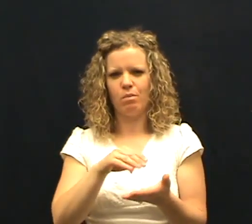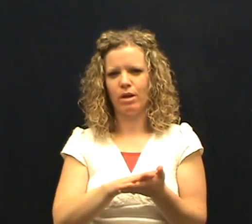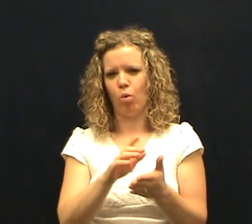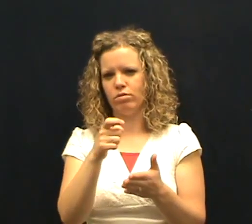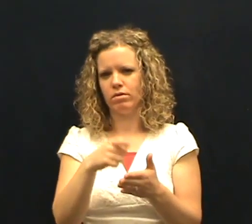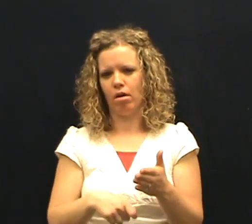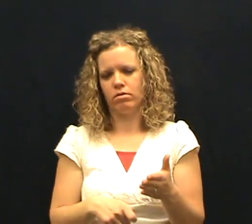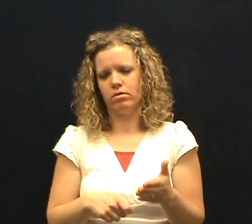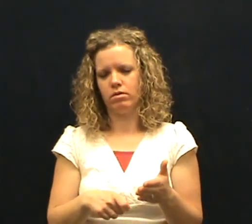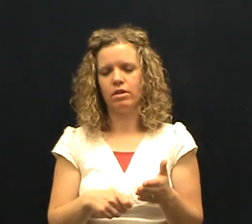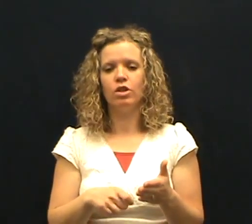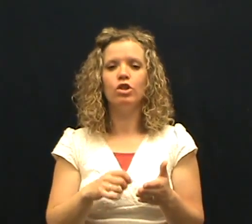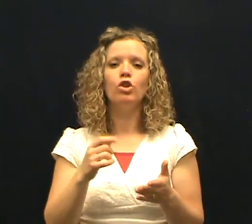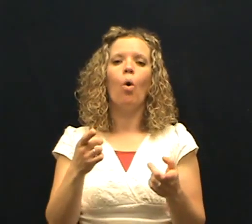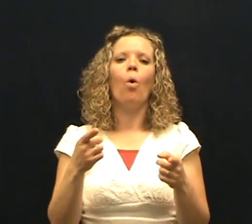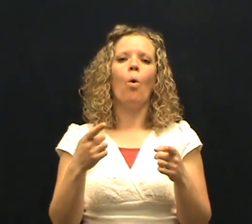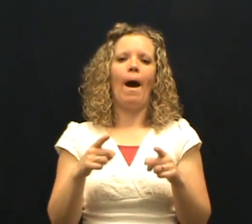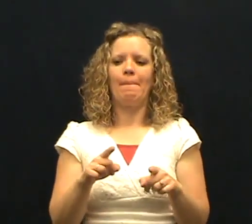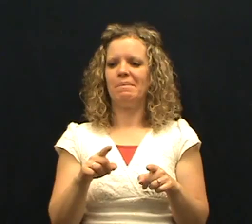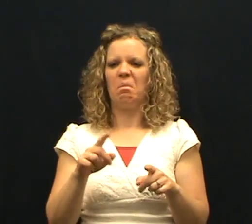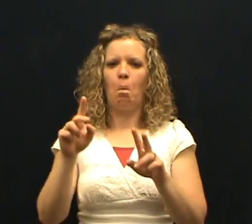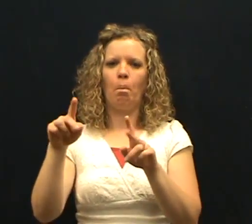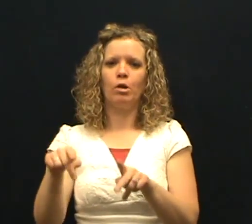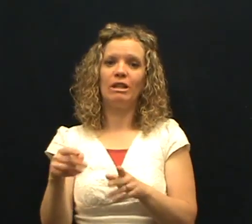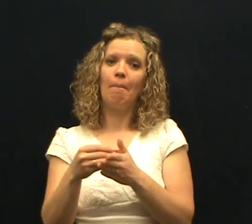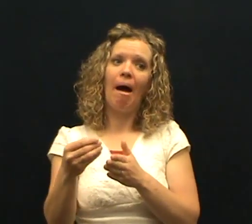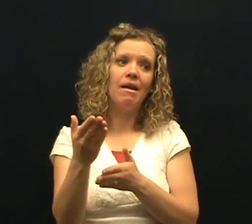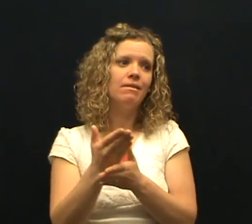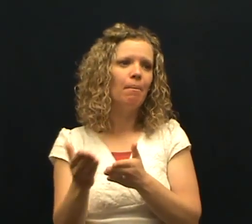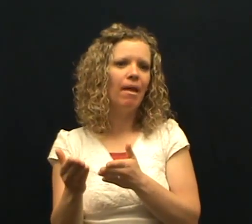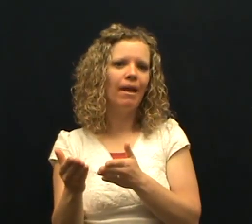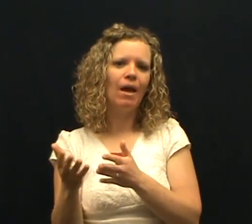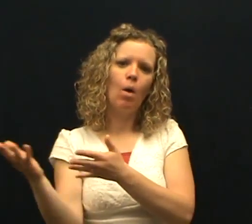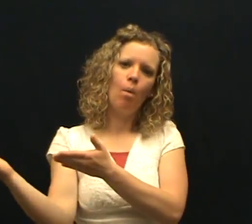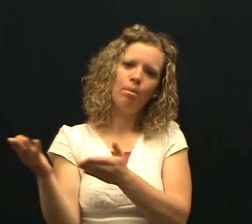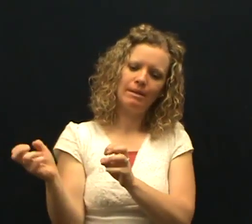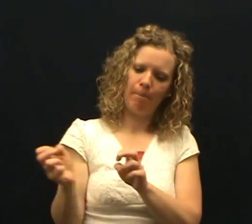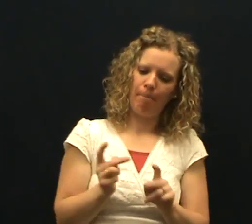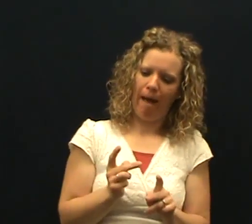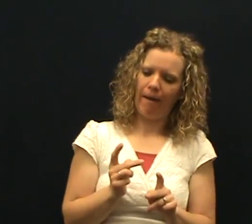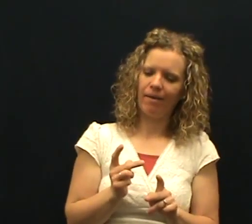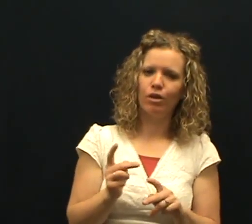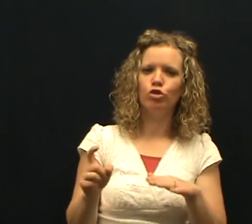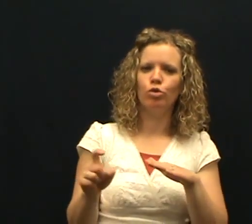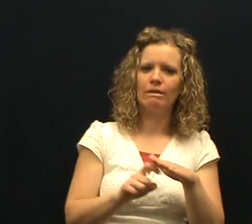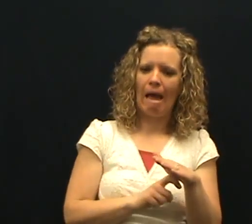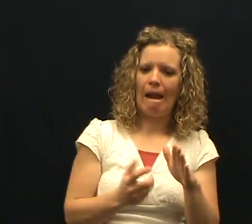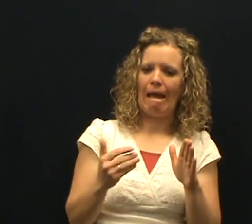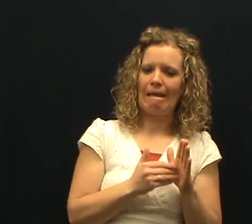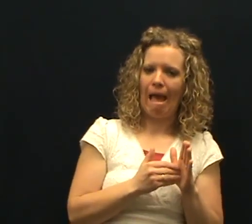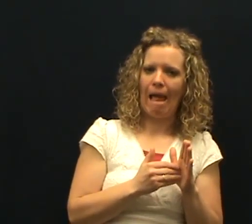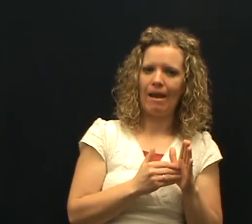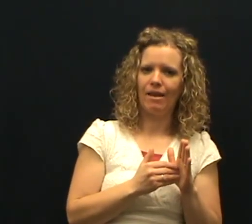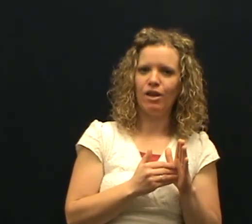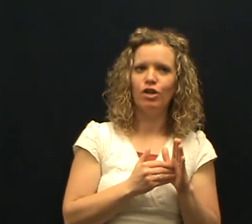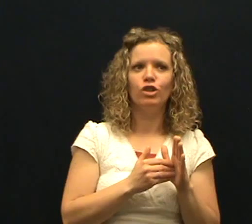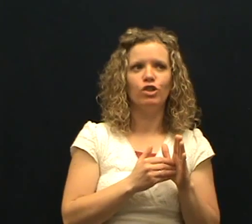well. If you have an item returned, it gets scanned, and that goes back into your system, into inventory, and